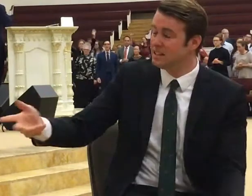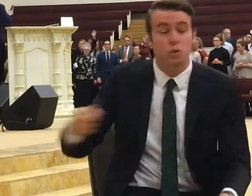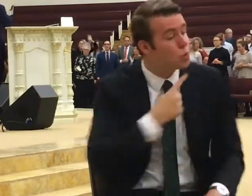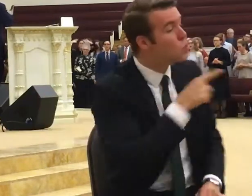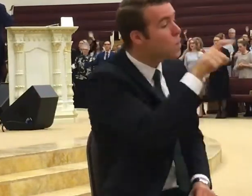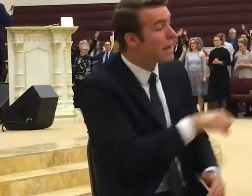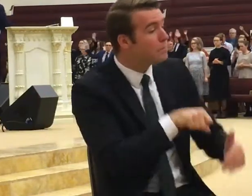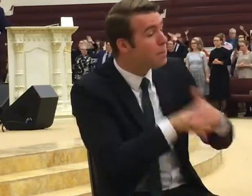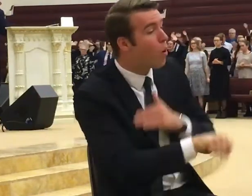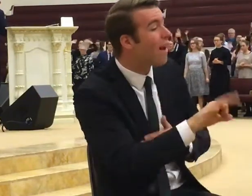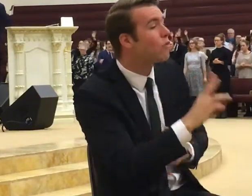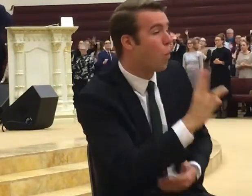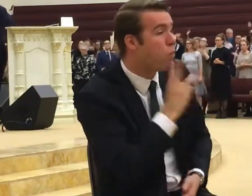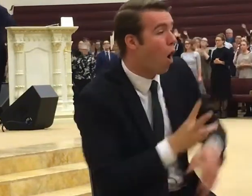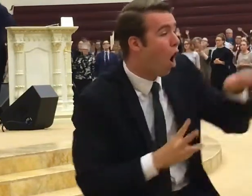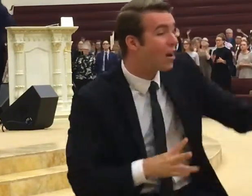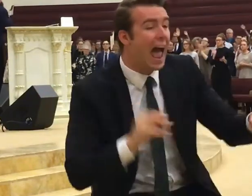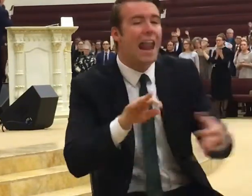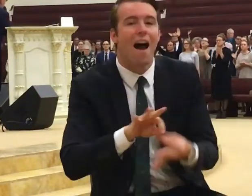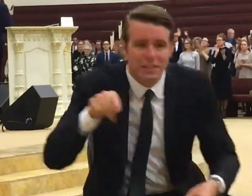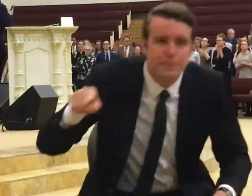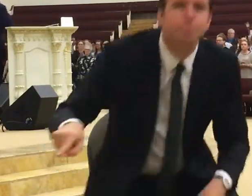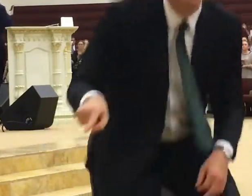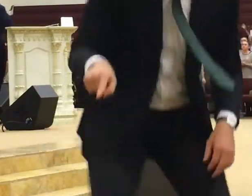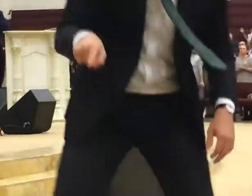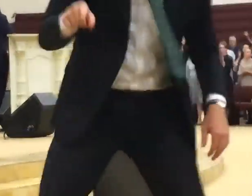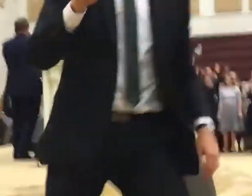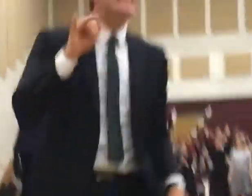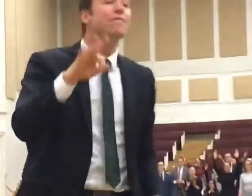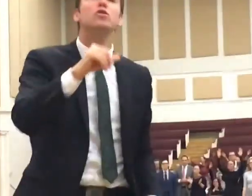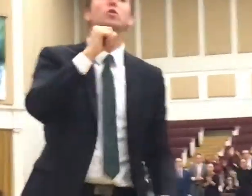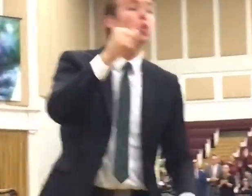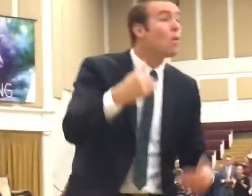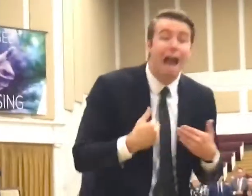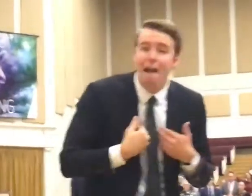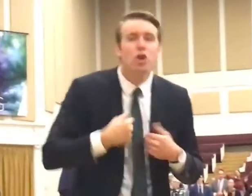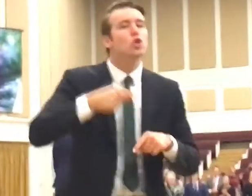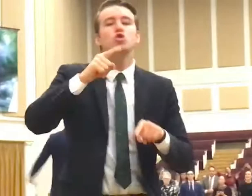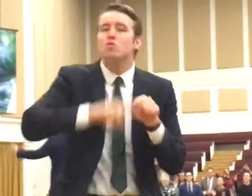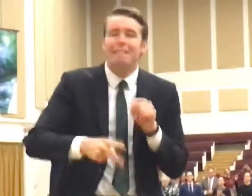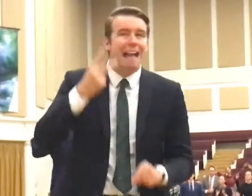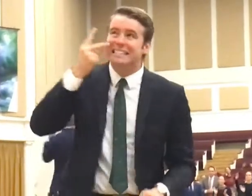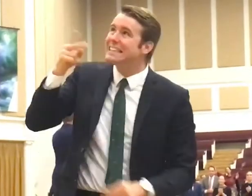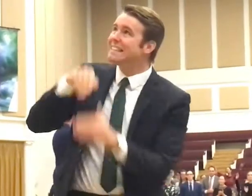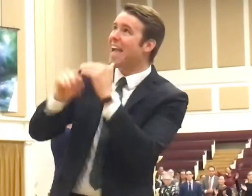Be born of the water and of the spirit. If you don't have it, you can't see.